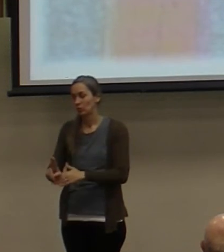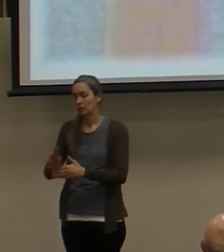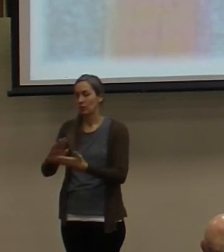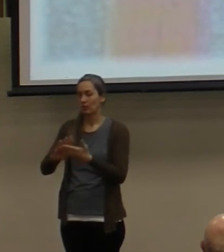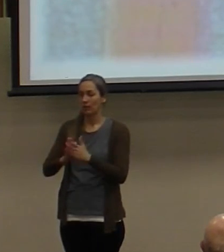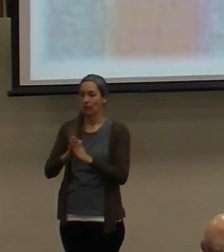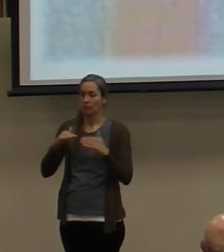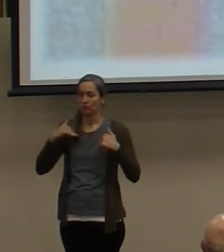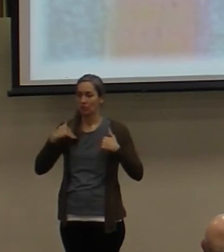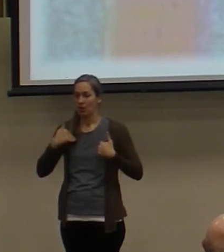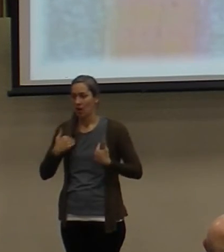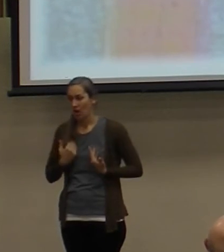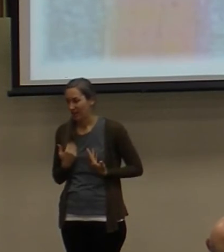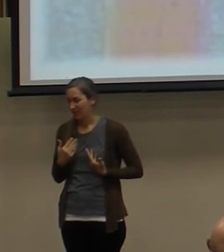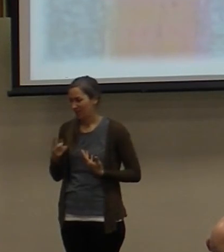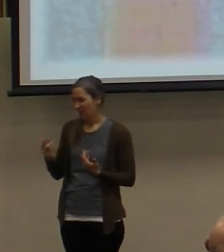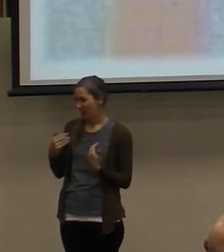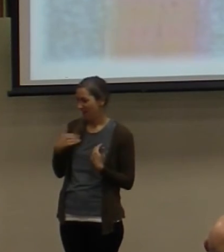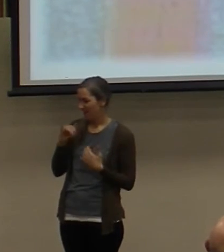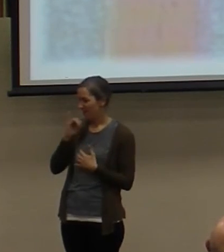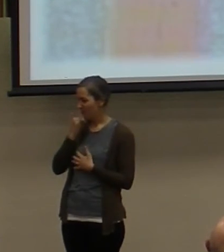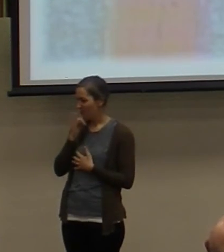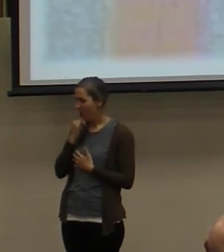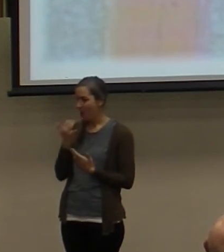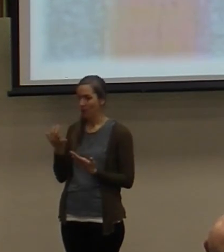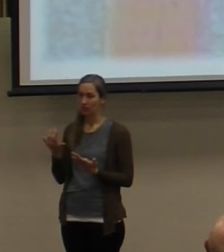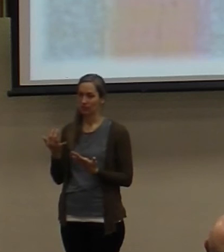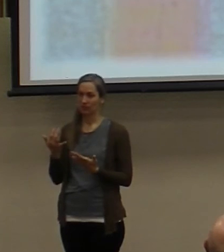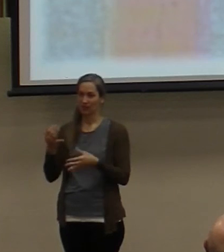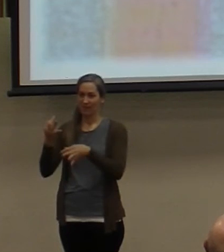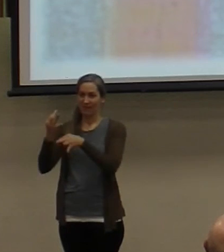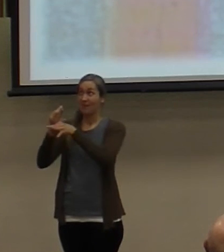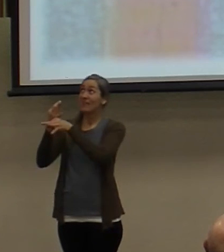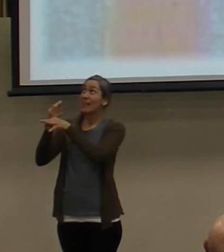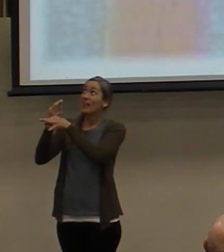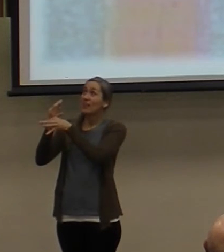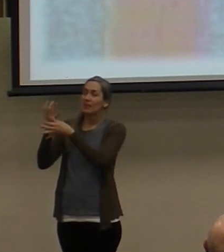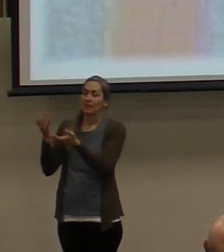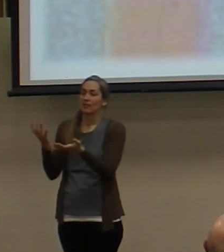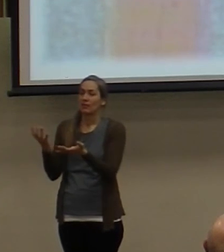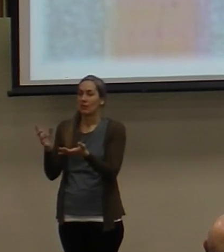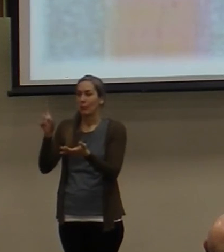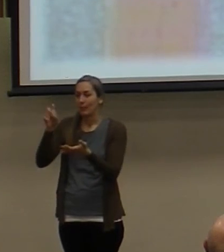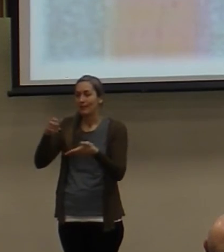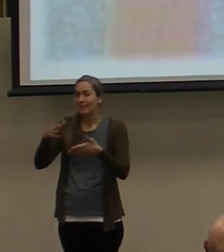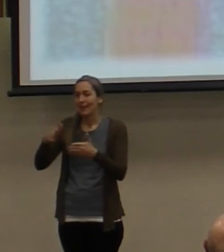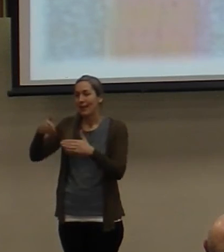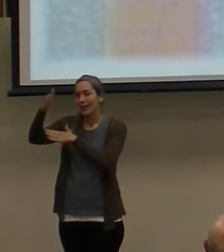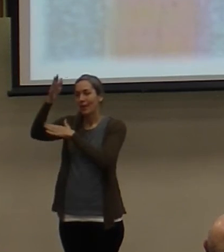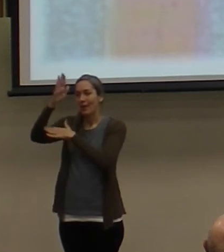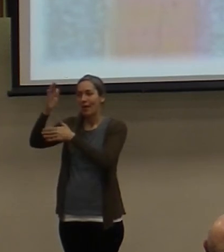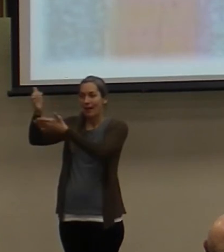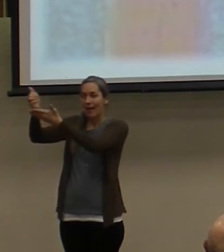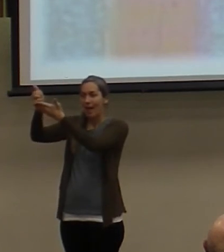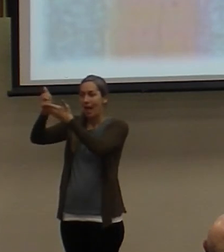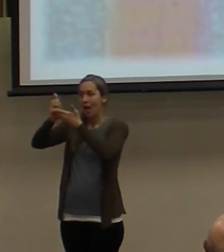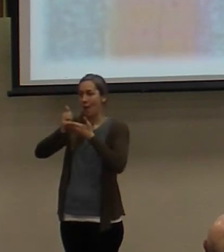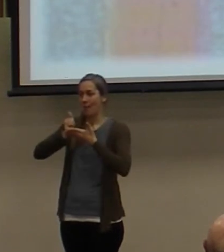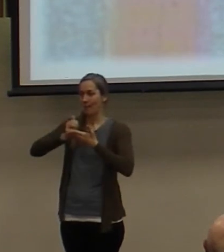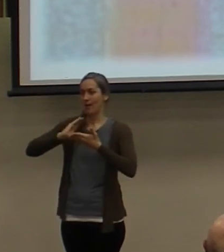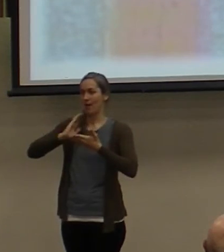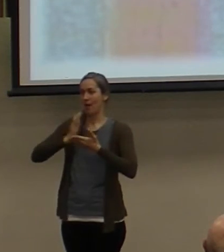and the flaw factor and the faith factor. And we must let God help us in our